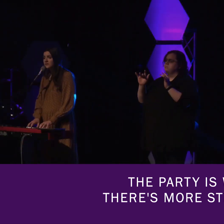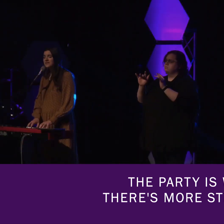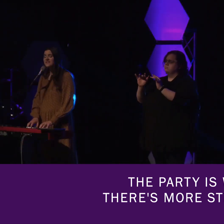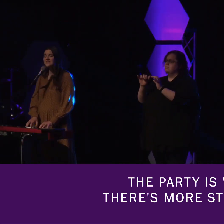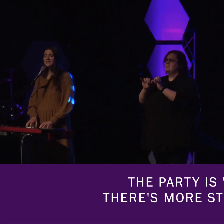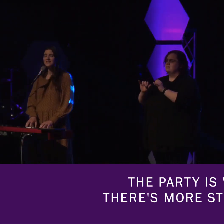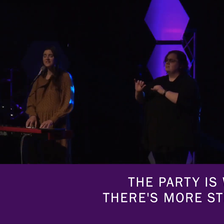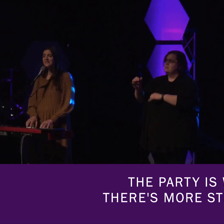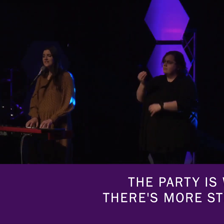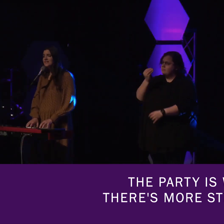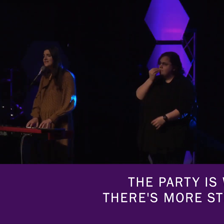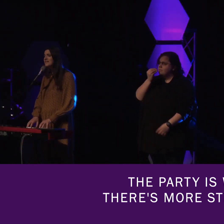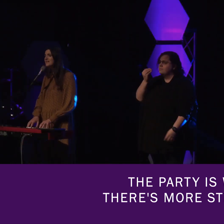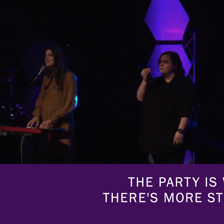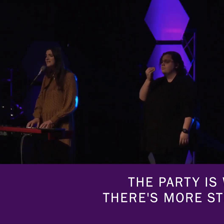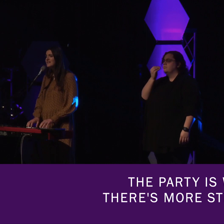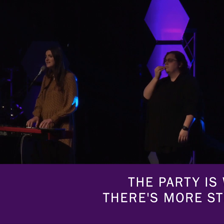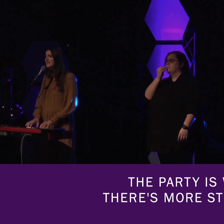to